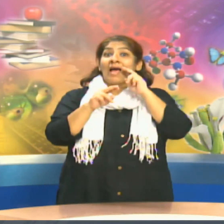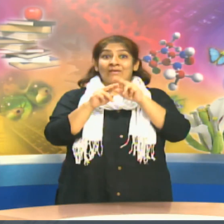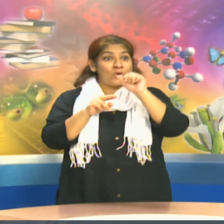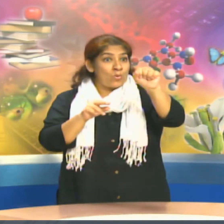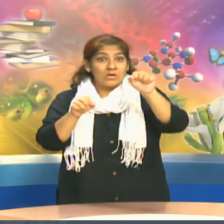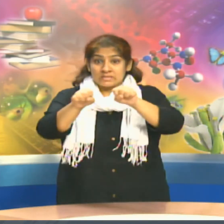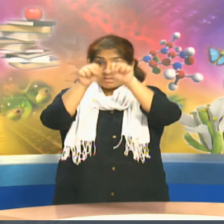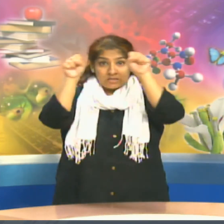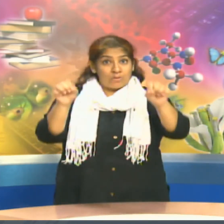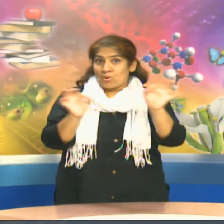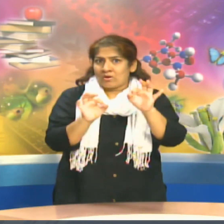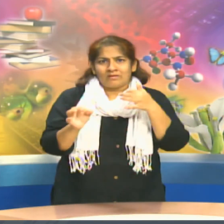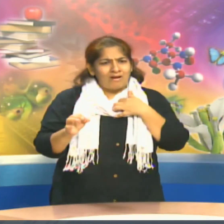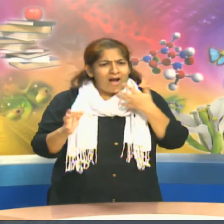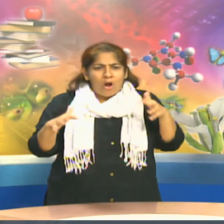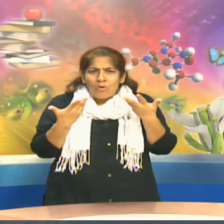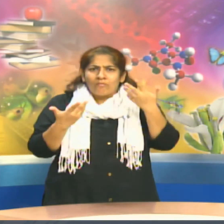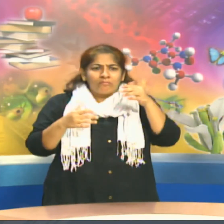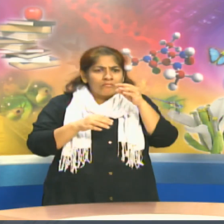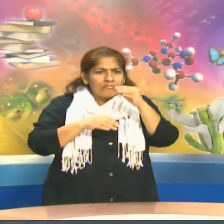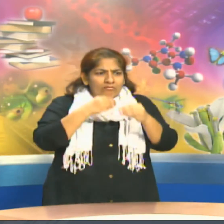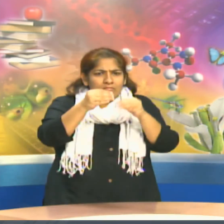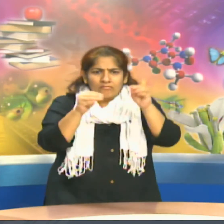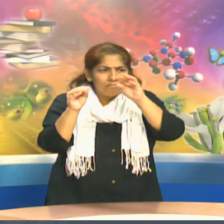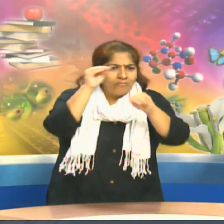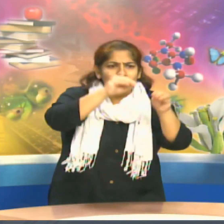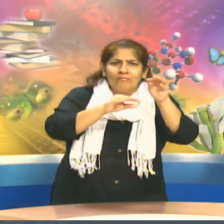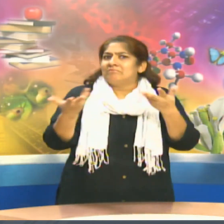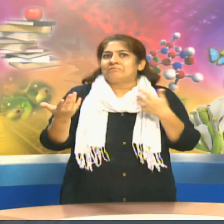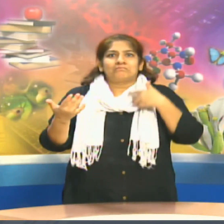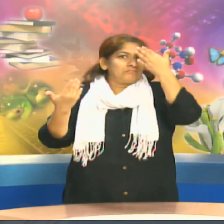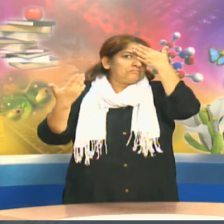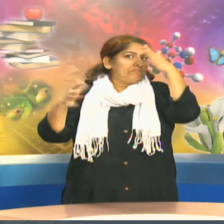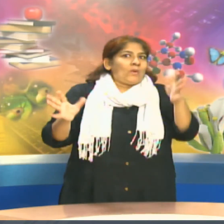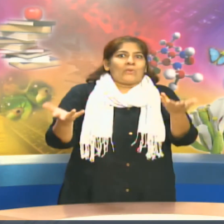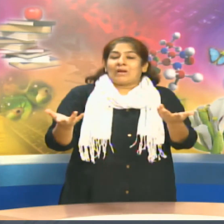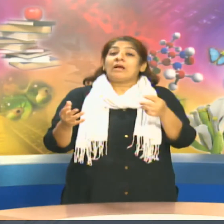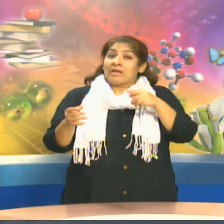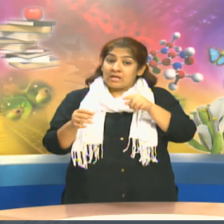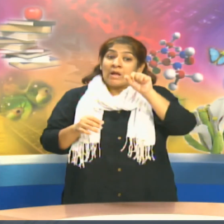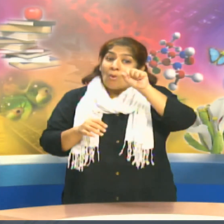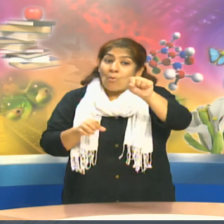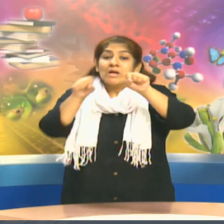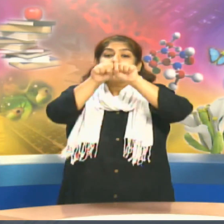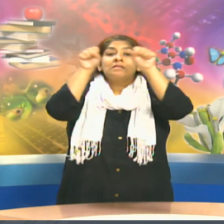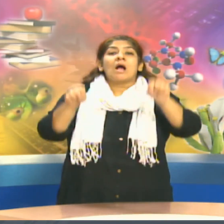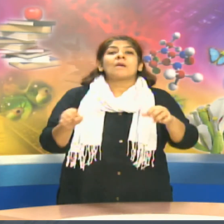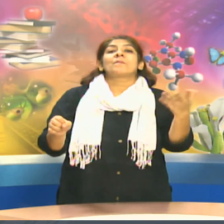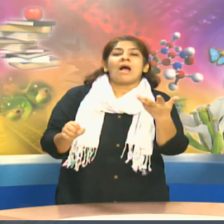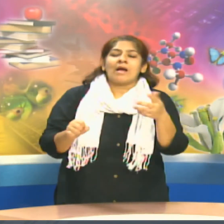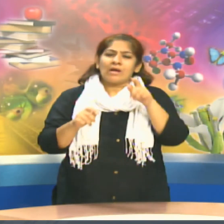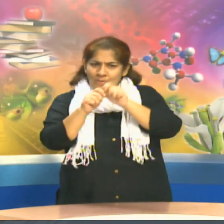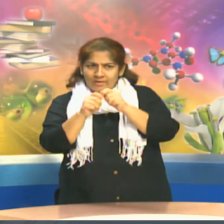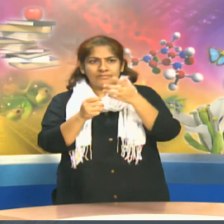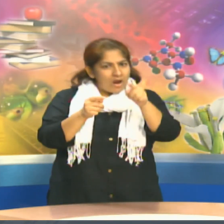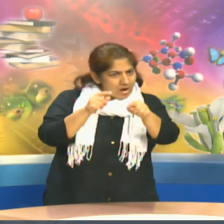we follow. If you are not following any steps, then I do not think that the work will get